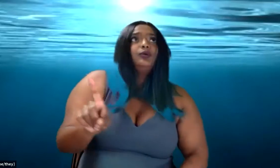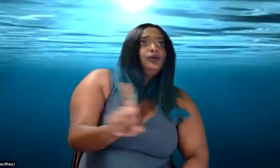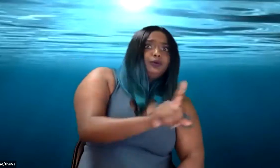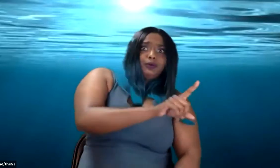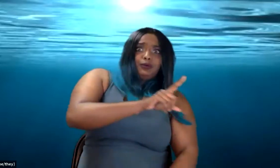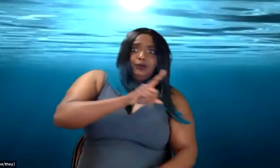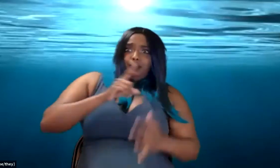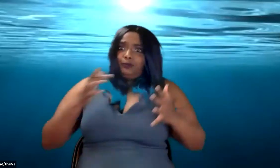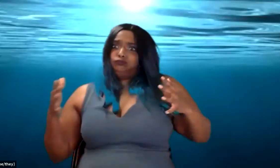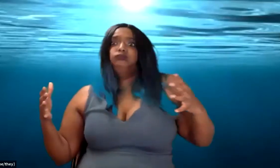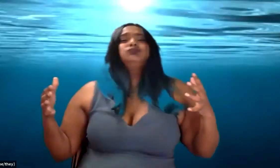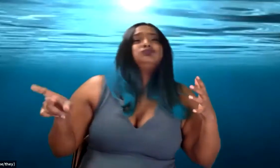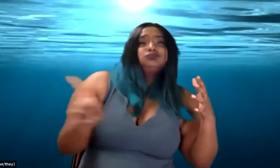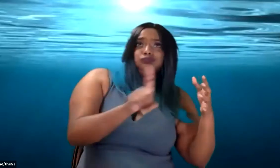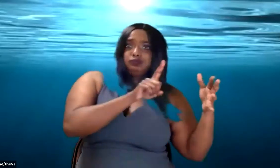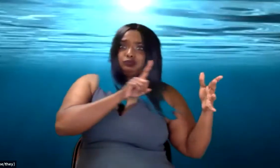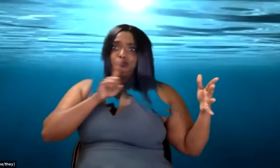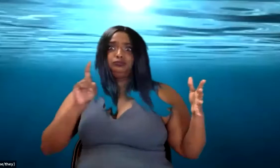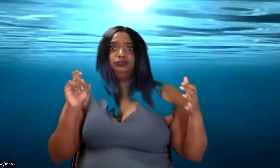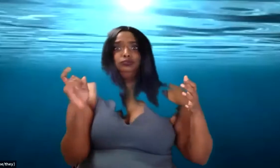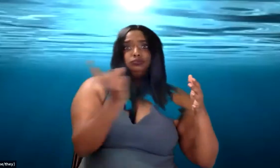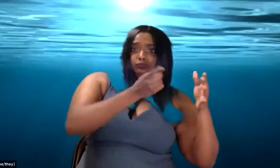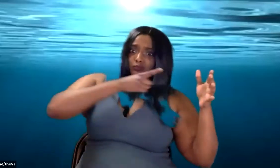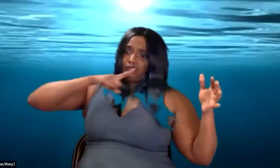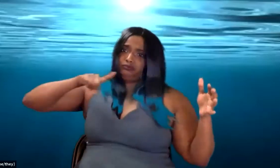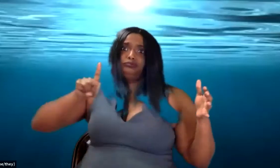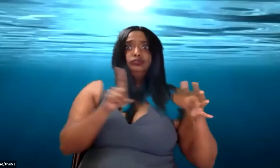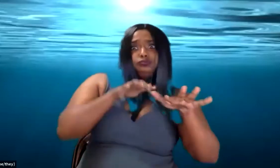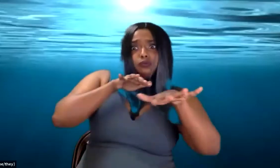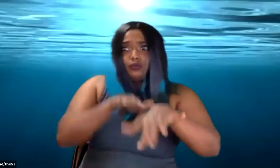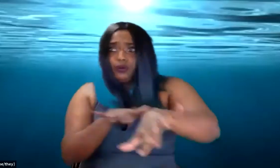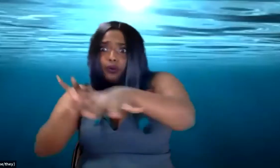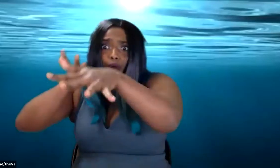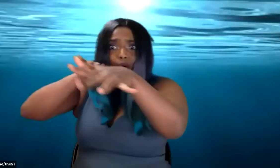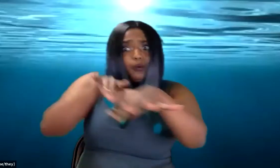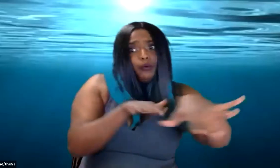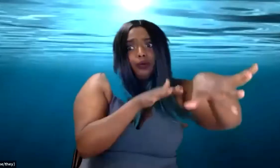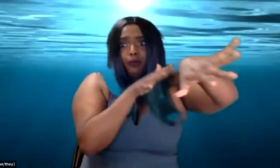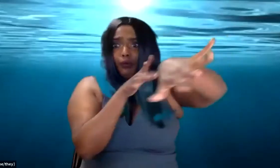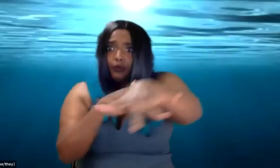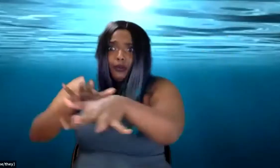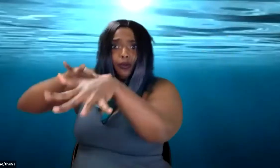You dip a bowl into the river and the river fills it and becomes the bowl.